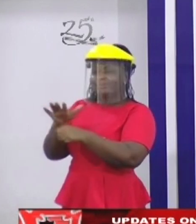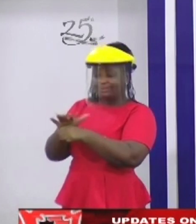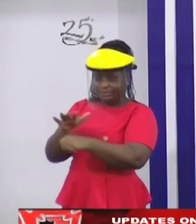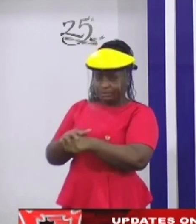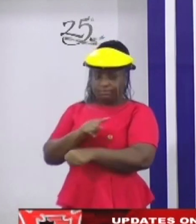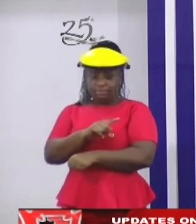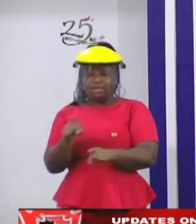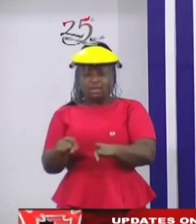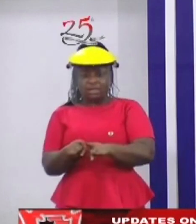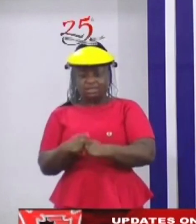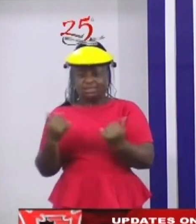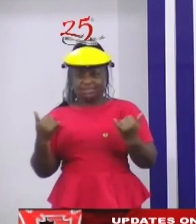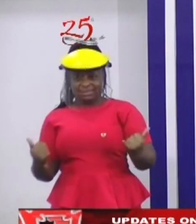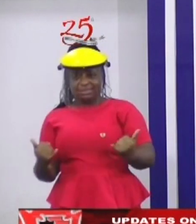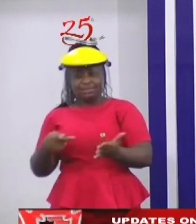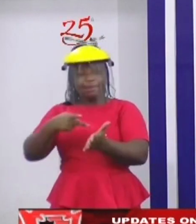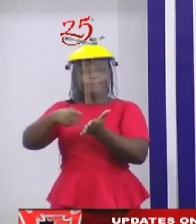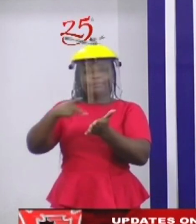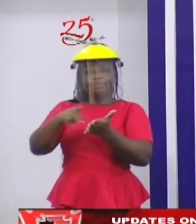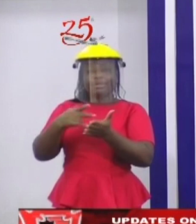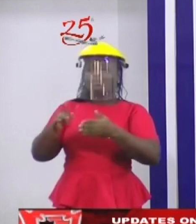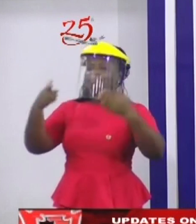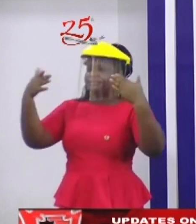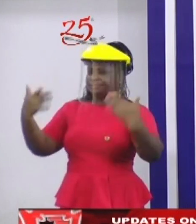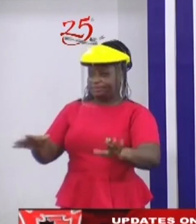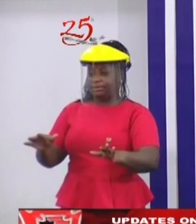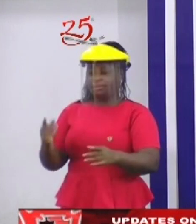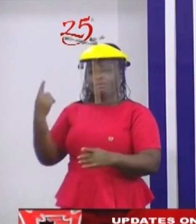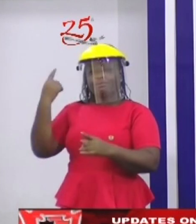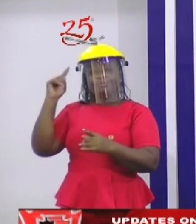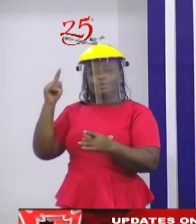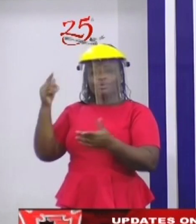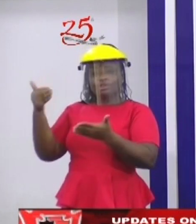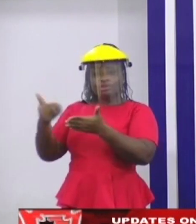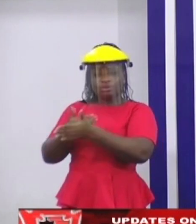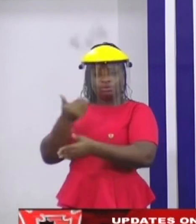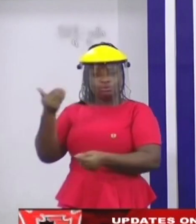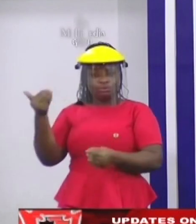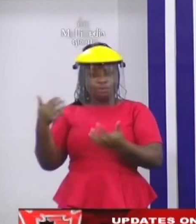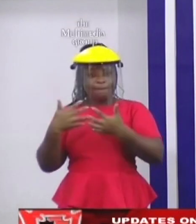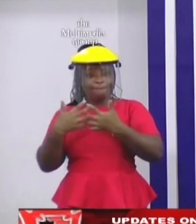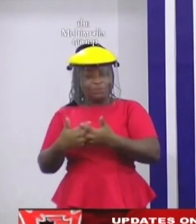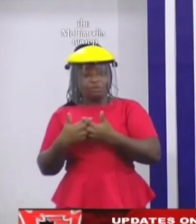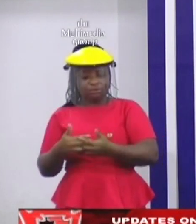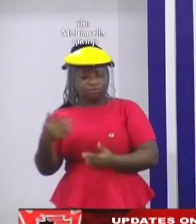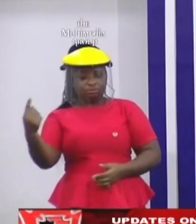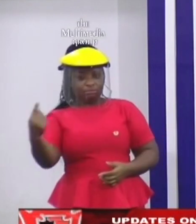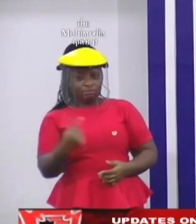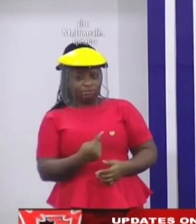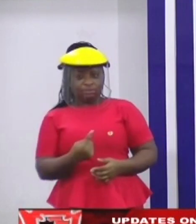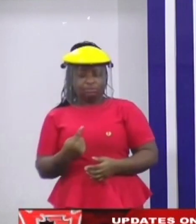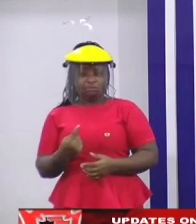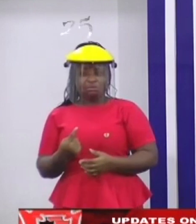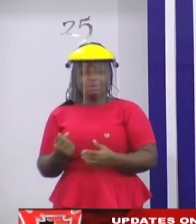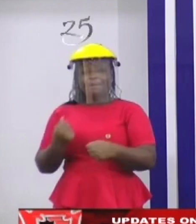can speak here, a payment order has been issued for the cartridges to be brought in, including glove boxes.